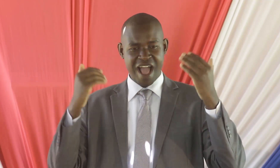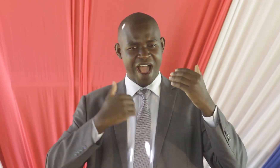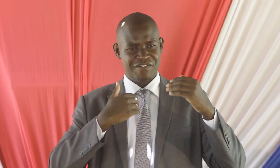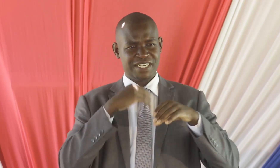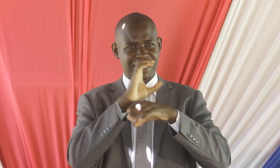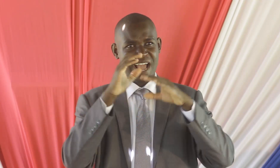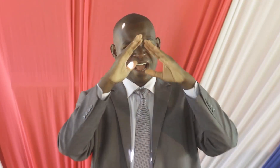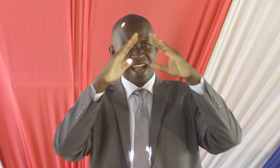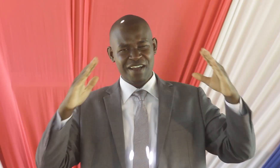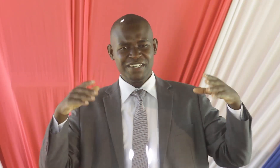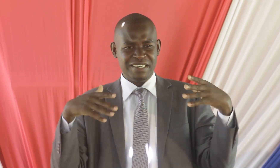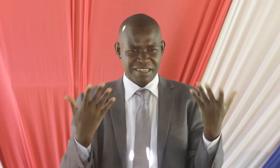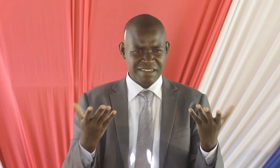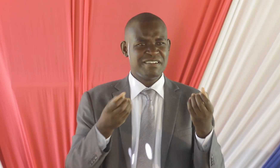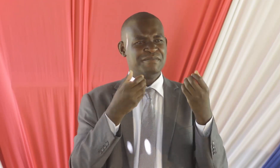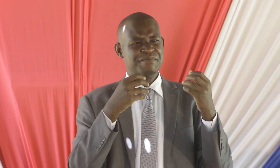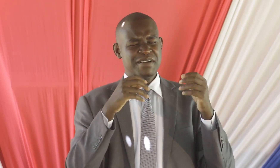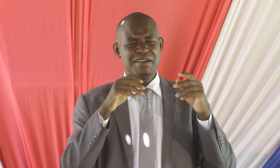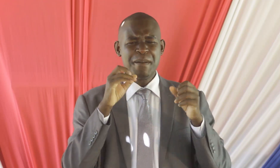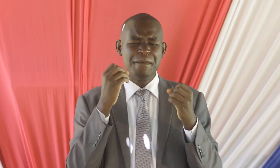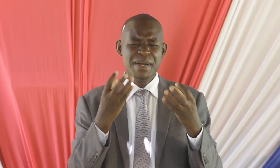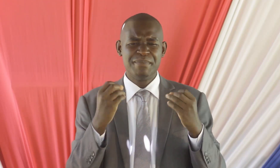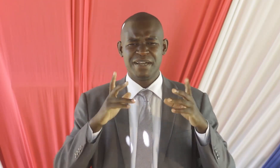the world at large,